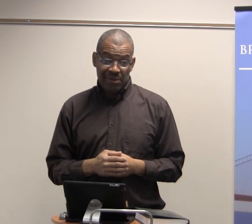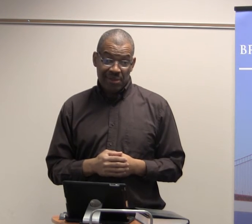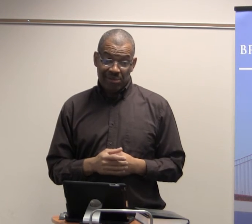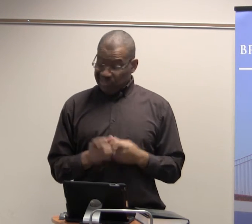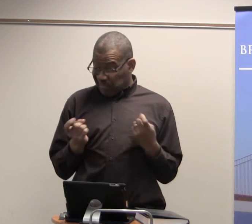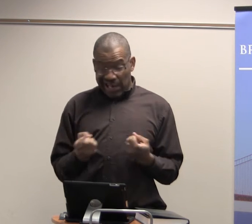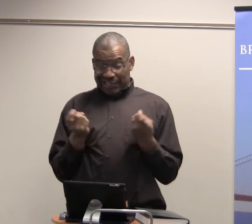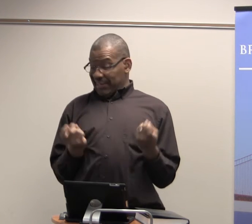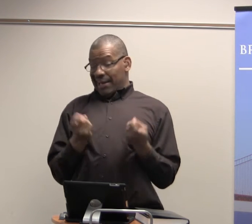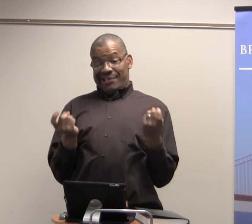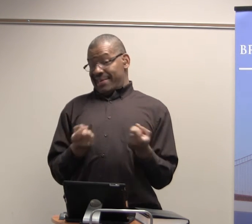We sin.